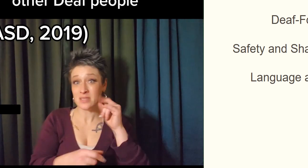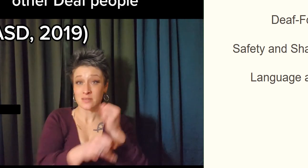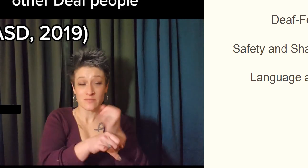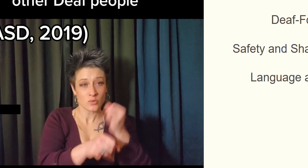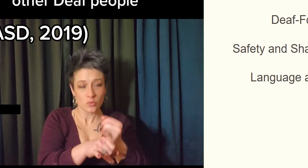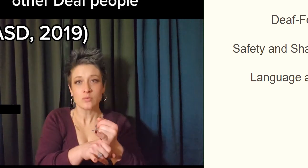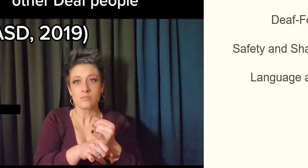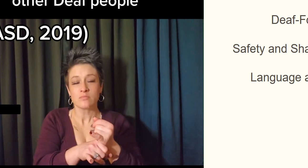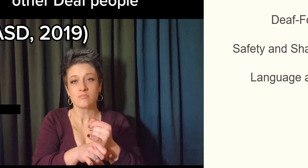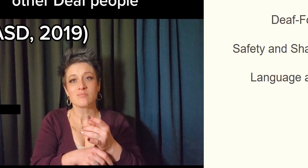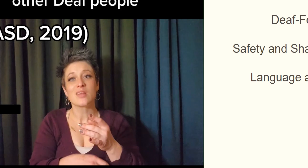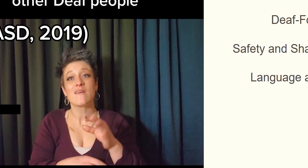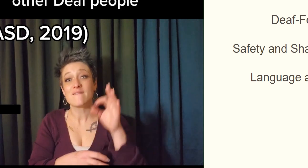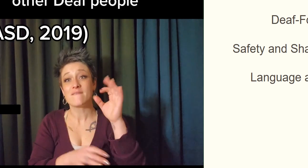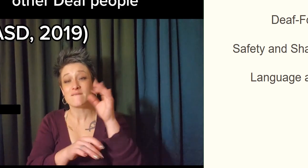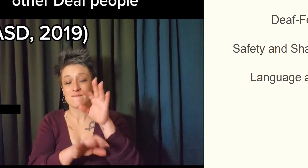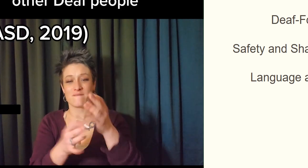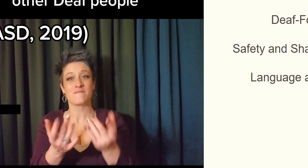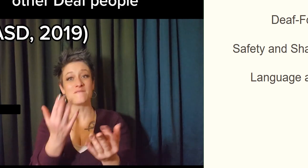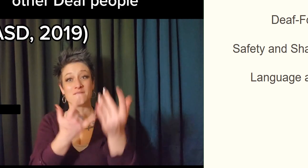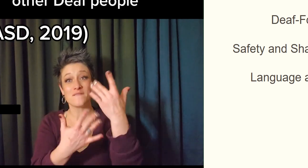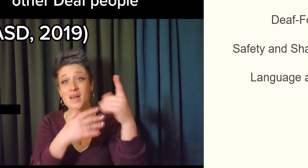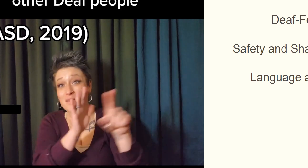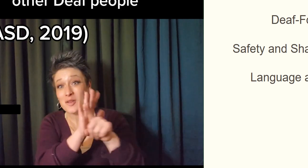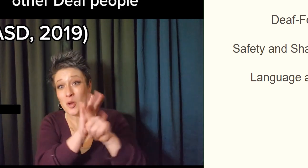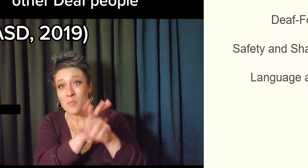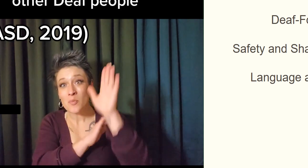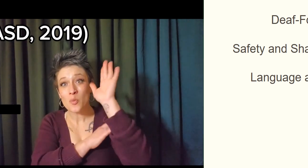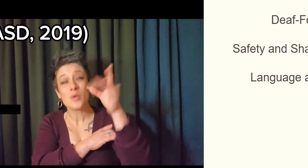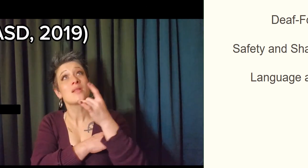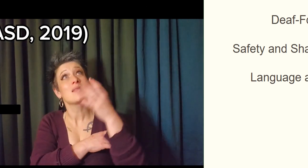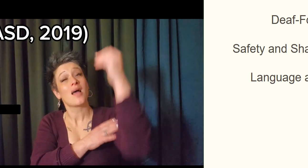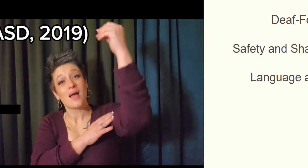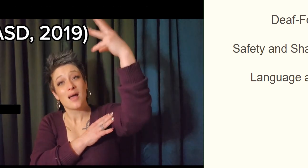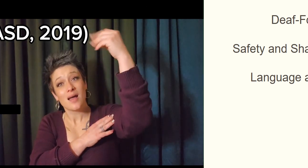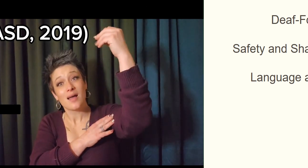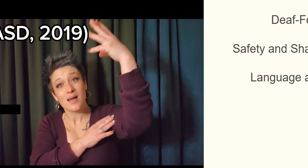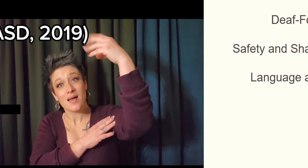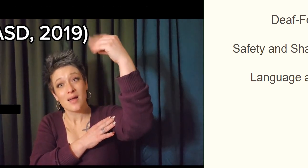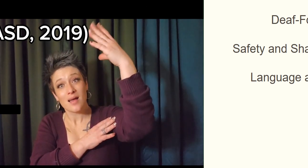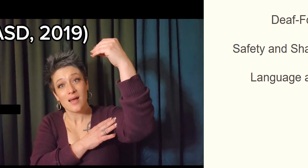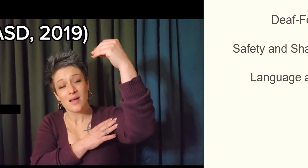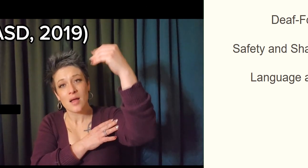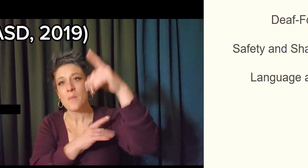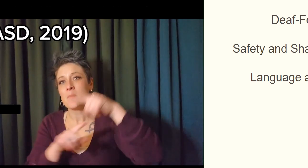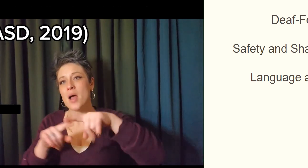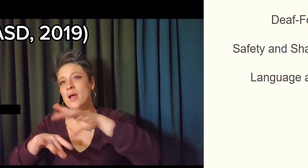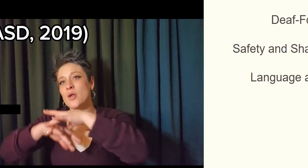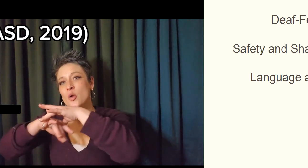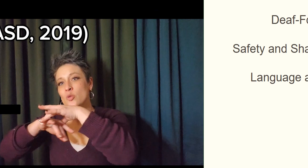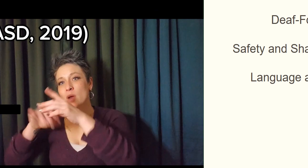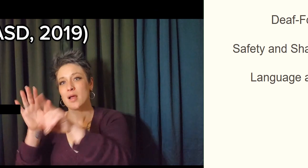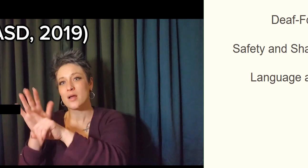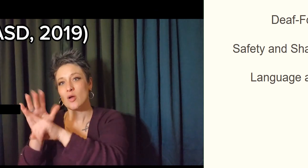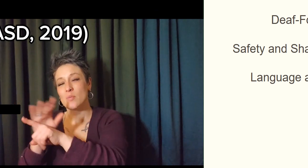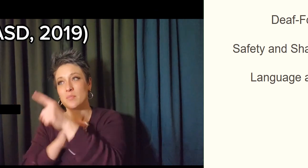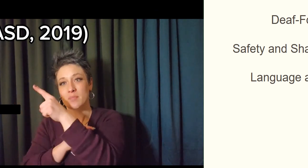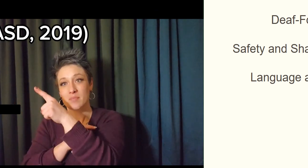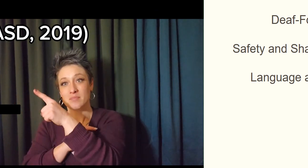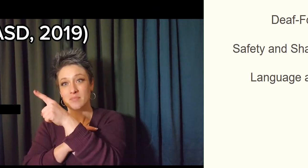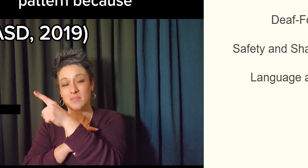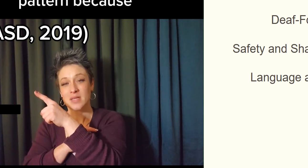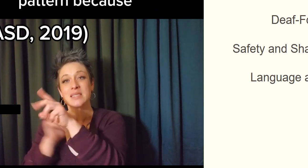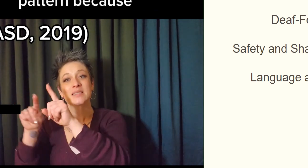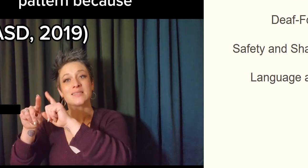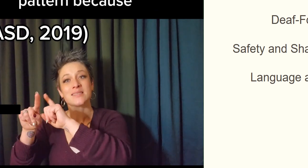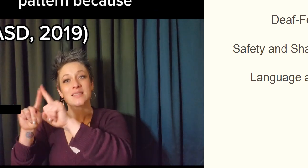inclusive. They're with other children, but it's not with other deaf people. If they're at a deaf school and the fire alarm happens, the light will go off.